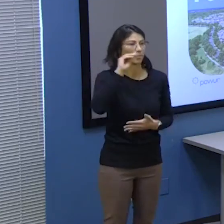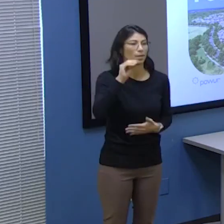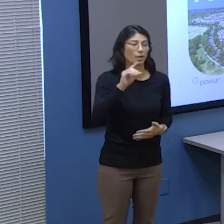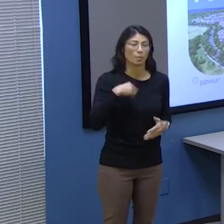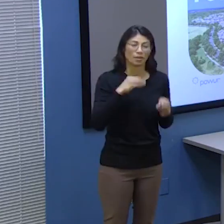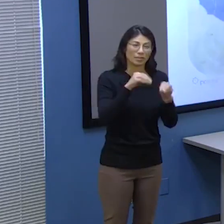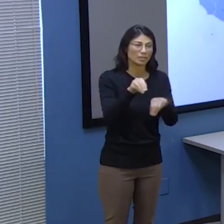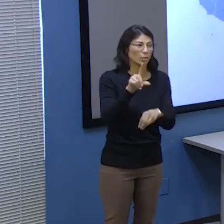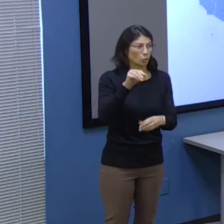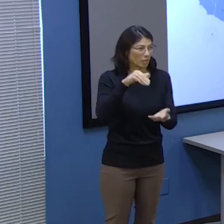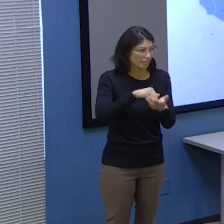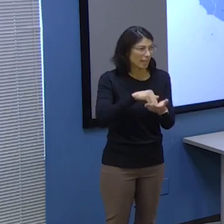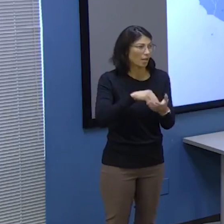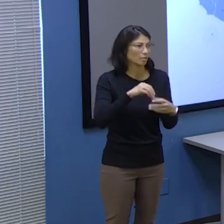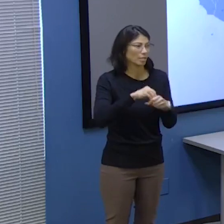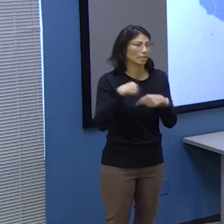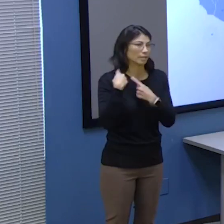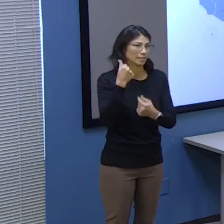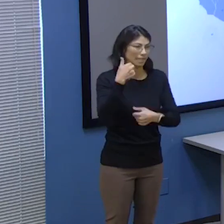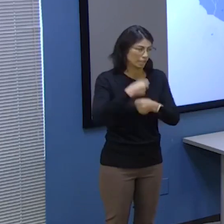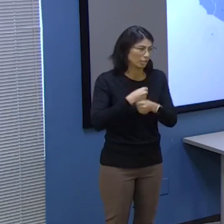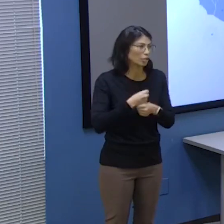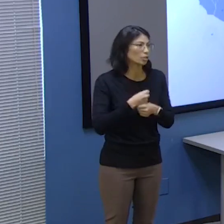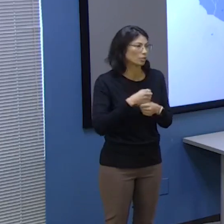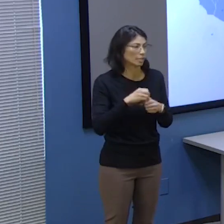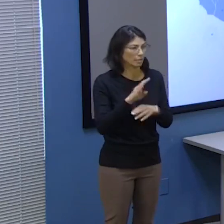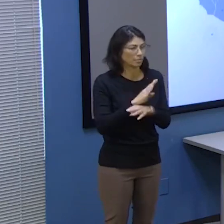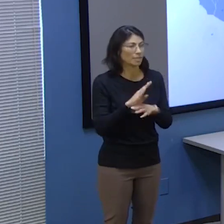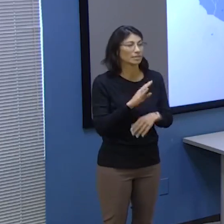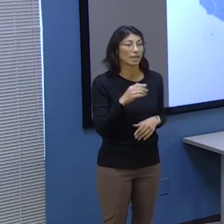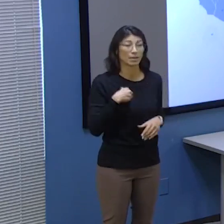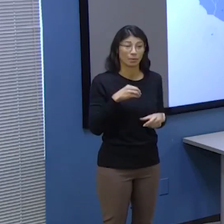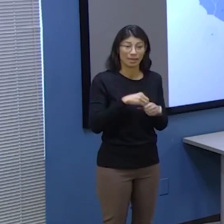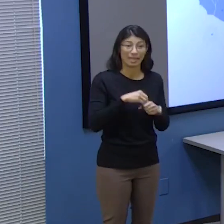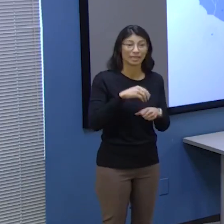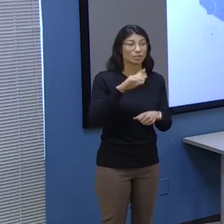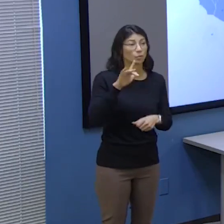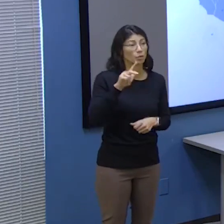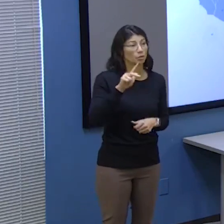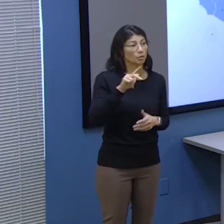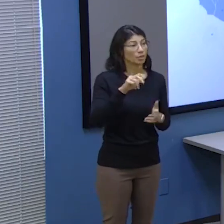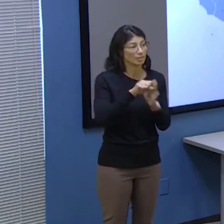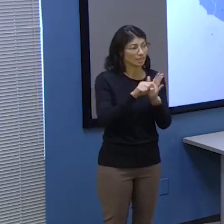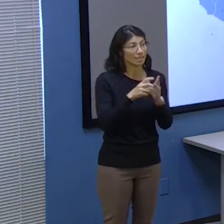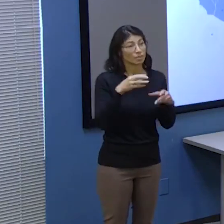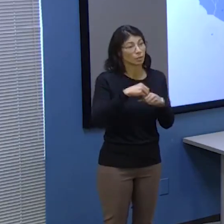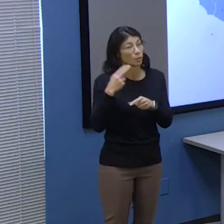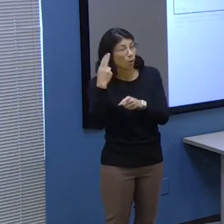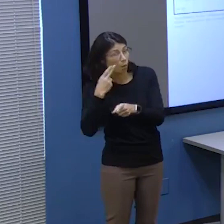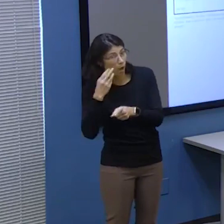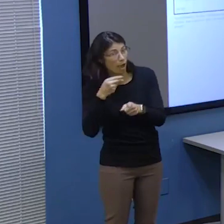installations in our 10 years in business. We're in 23 states, including Hawaii and Puerto Rico.